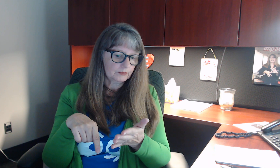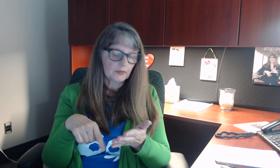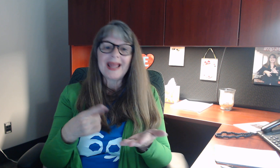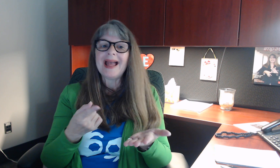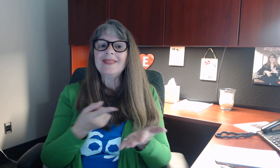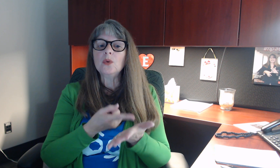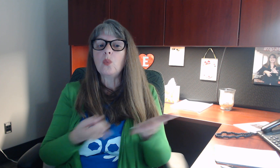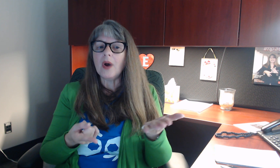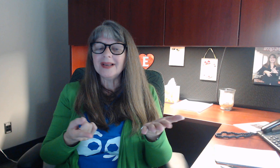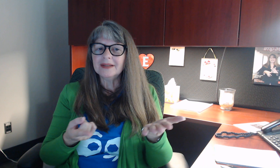And then what?